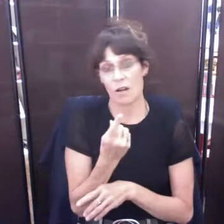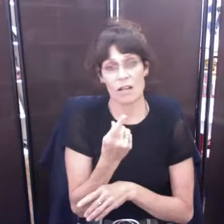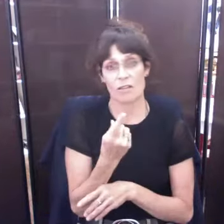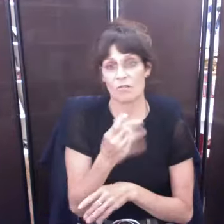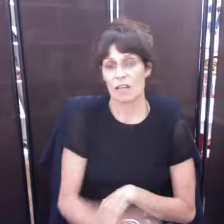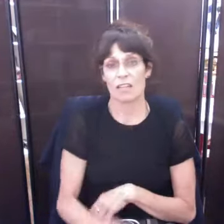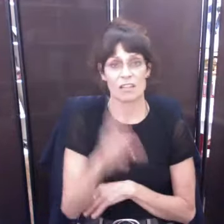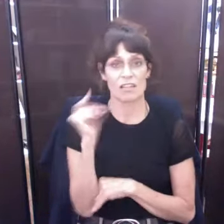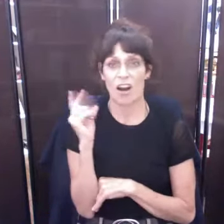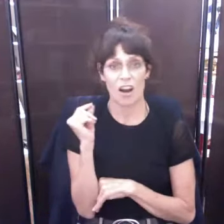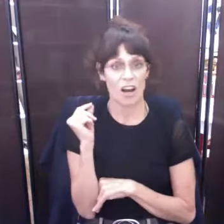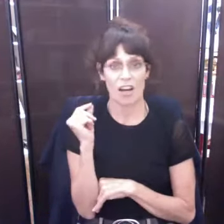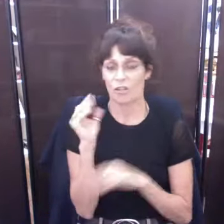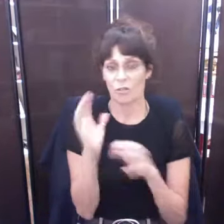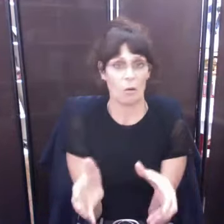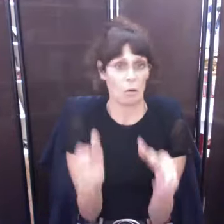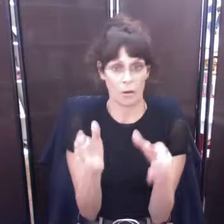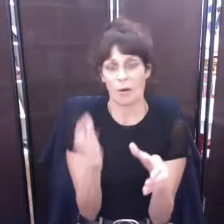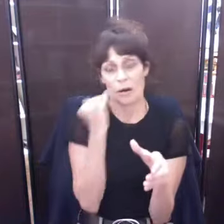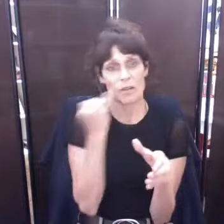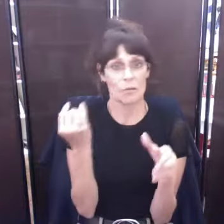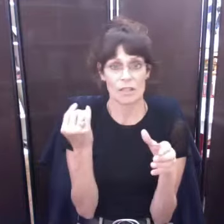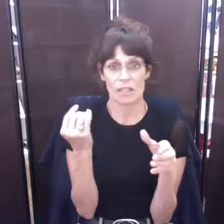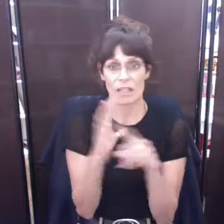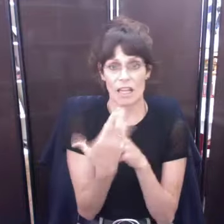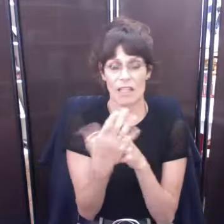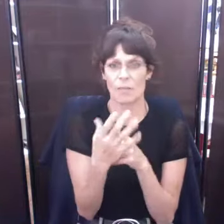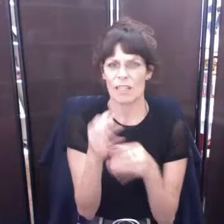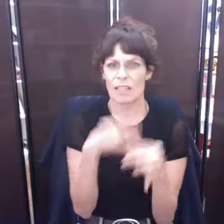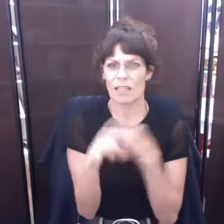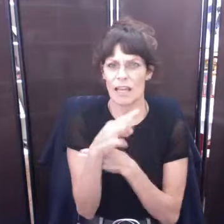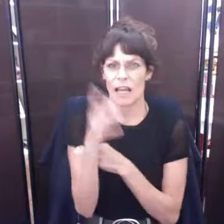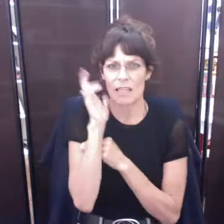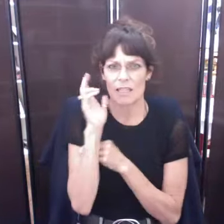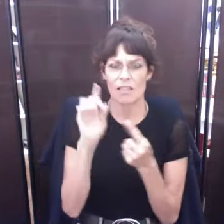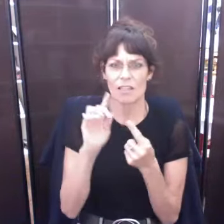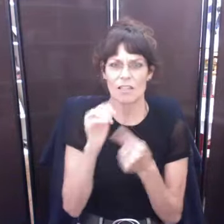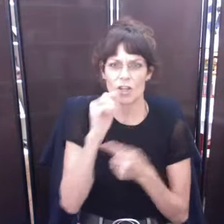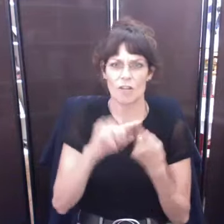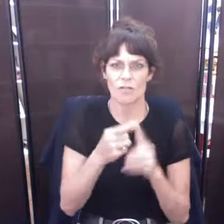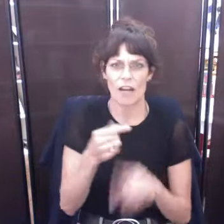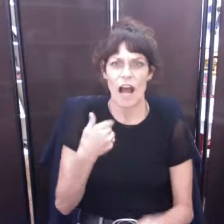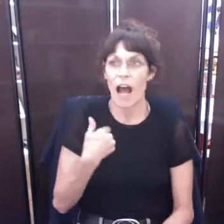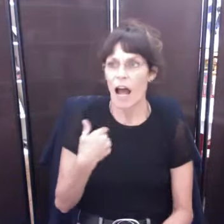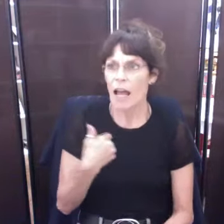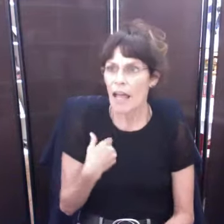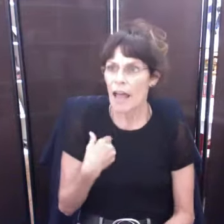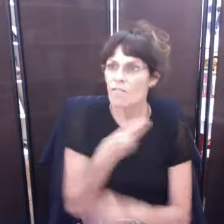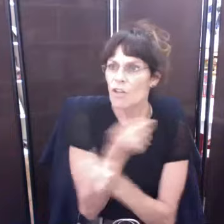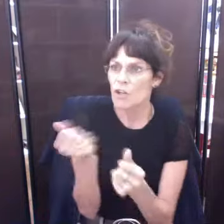herder if that would have been the case, right? But instead I listened to my girlfriend, and she says, I have the cure. And you know what? My ears perked up because I was in a lot of pain. And